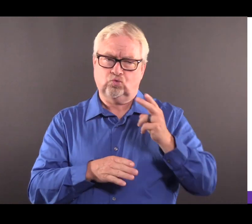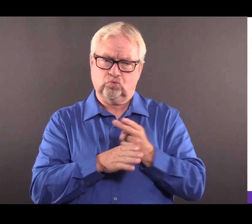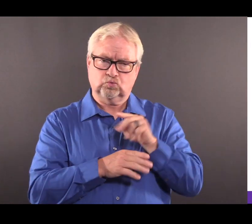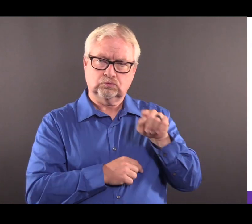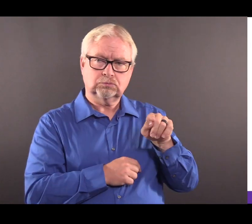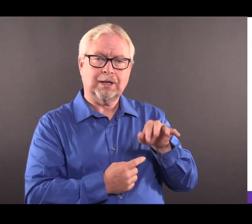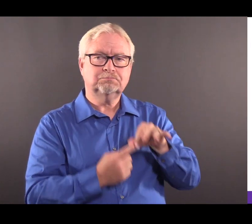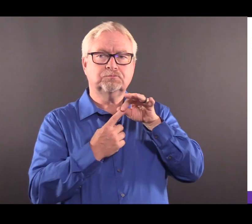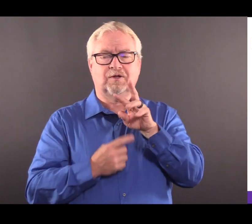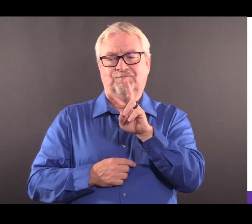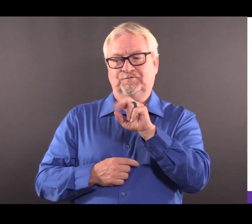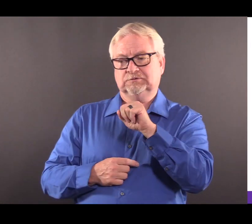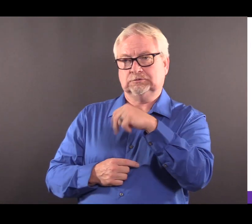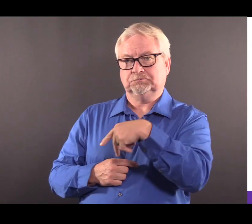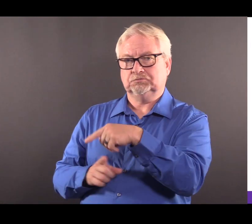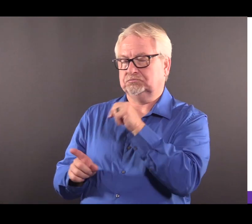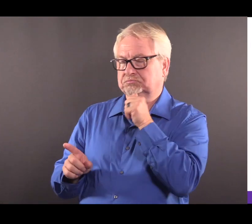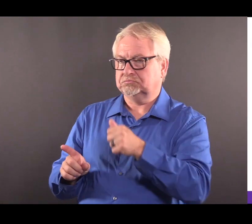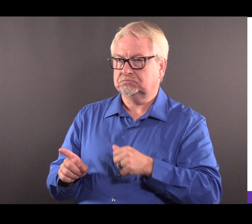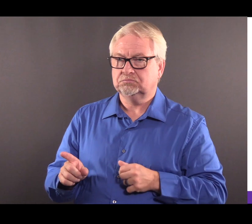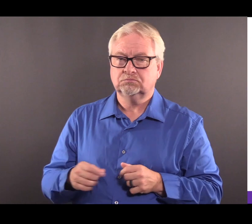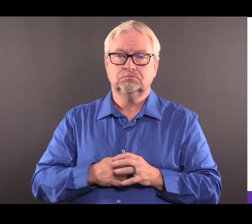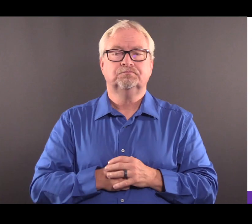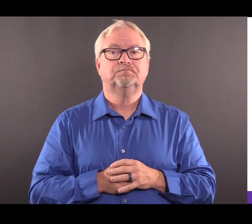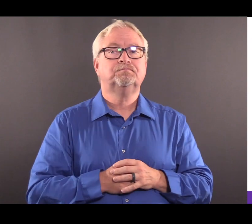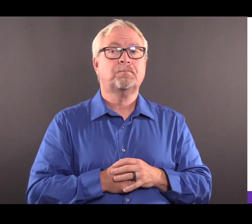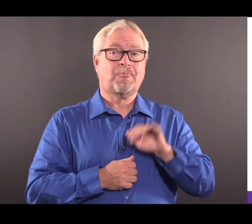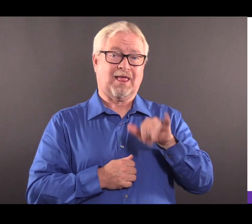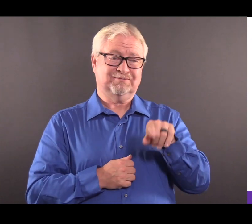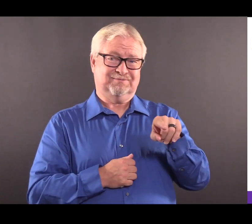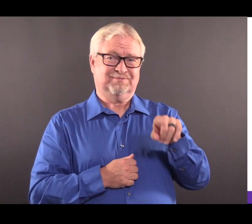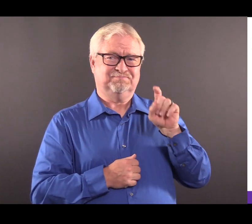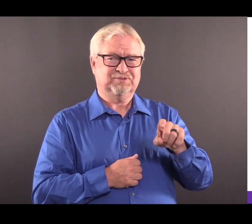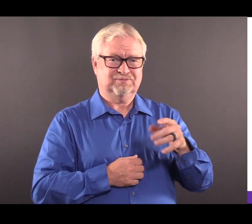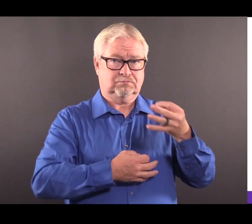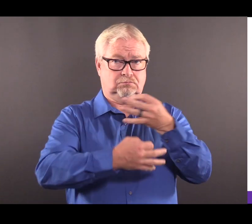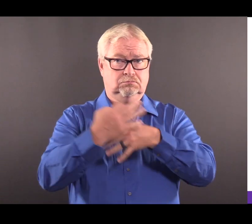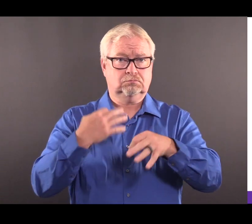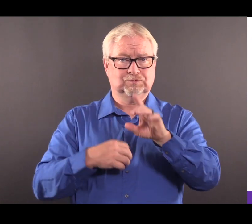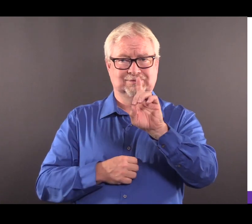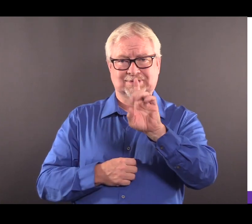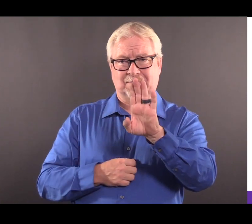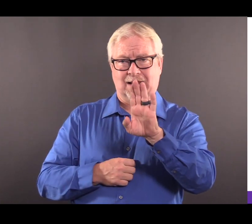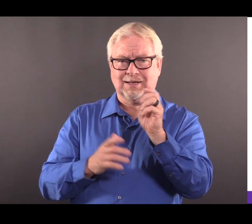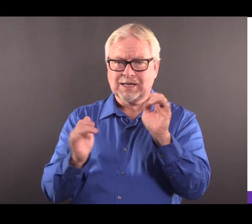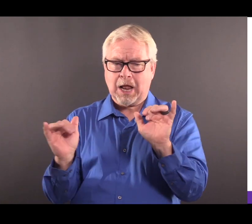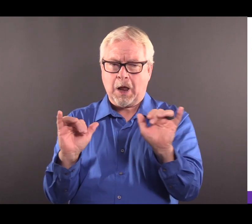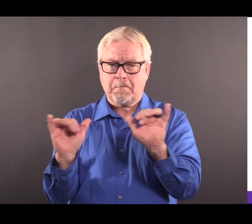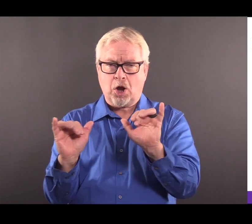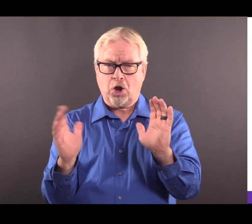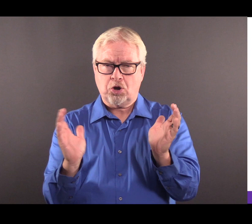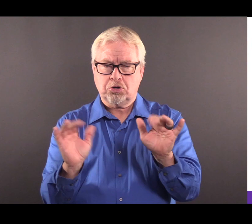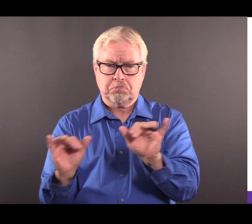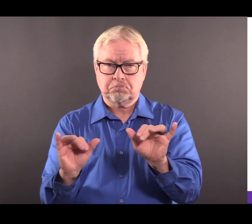most providers must use except for victim service providers or VSPs, who must